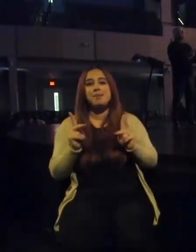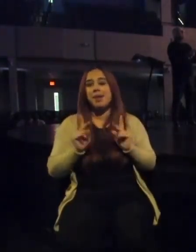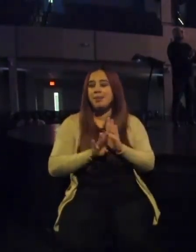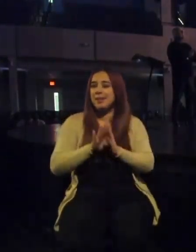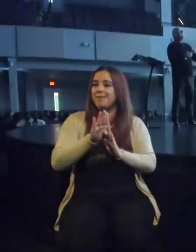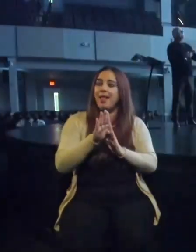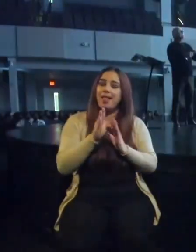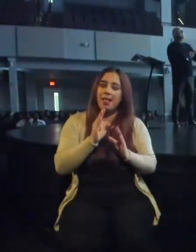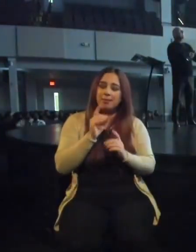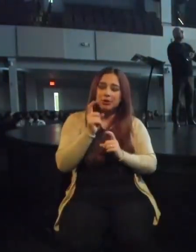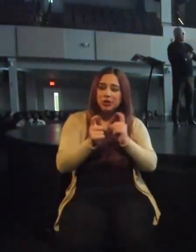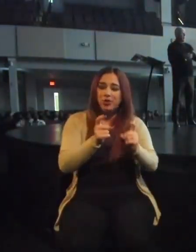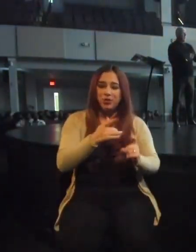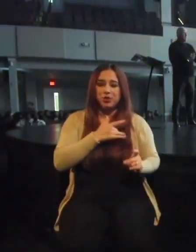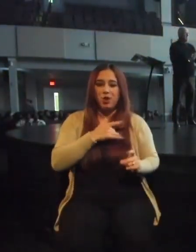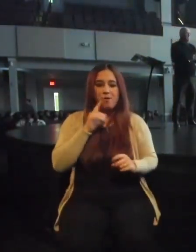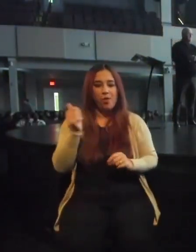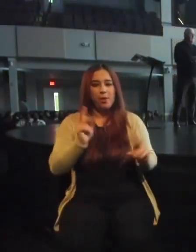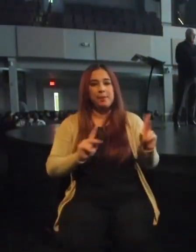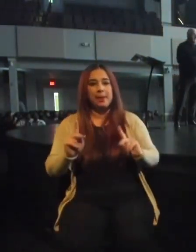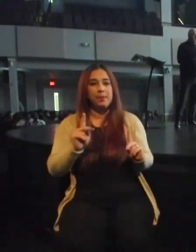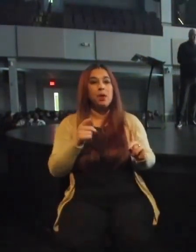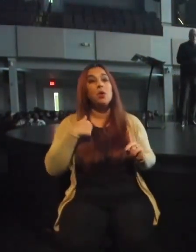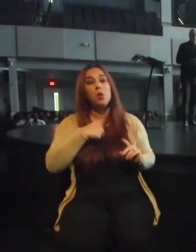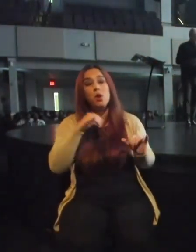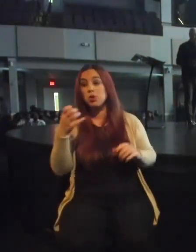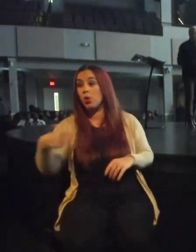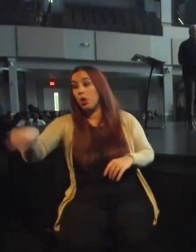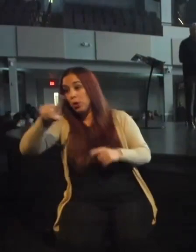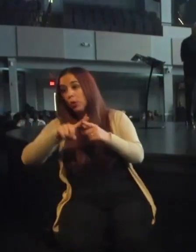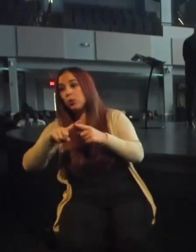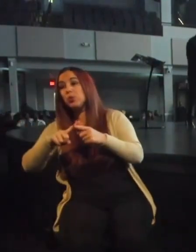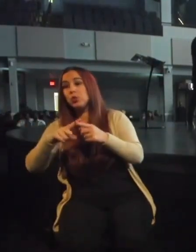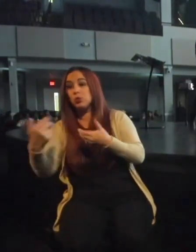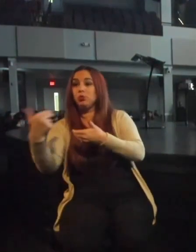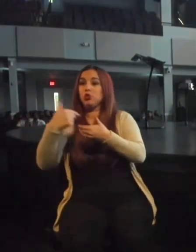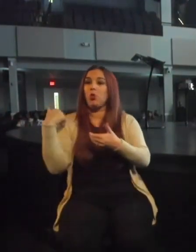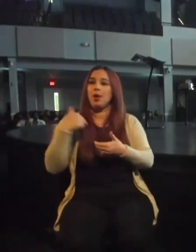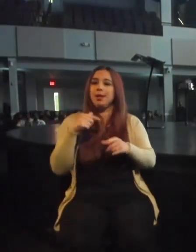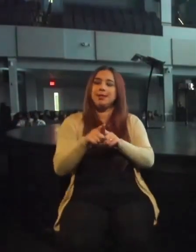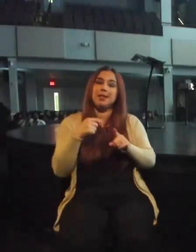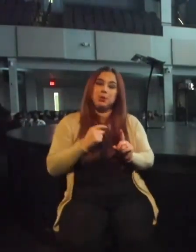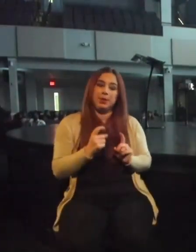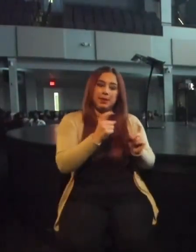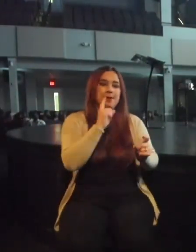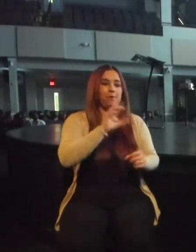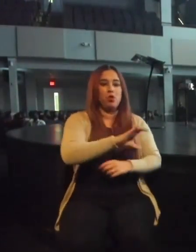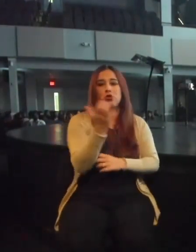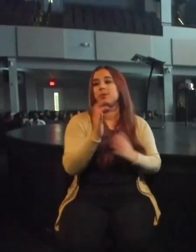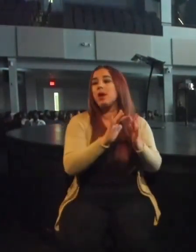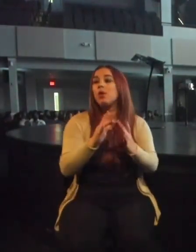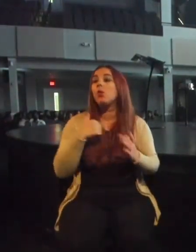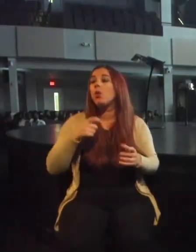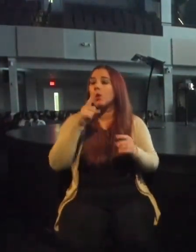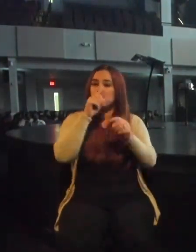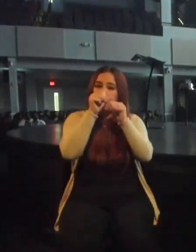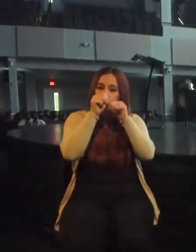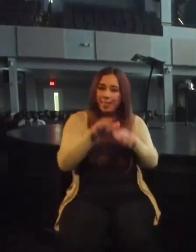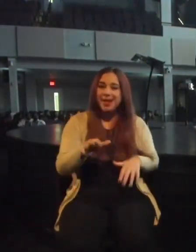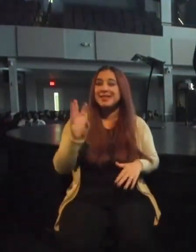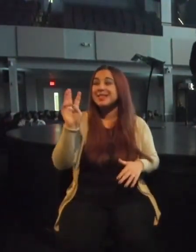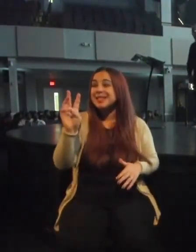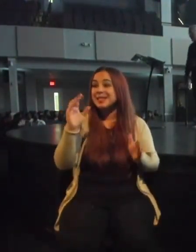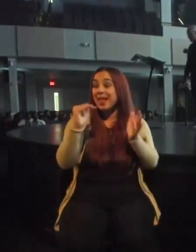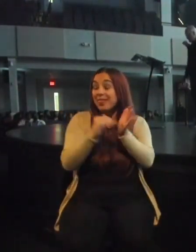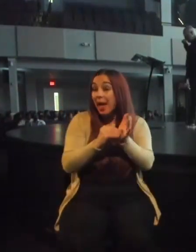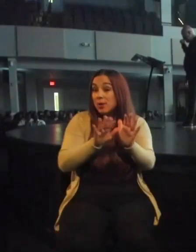for others. In the same way, we want to encourage you to join us as we give to our Christmas outreach. Our goal is to bless